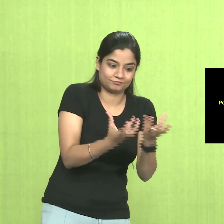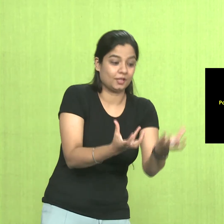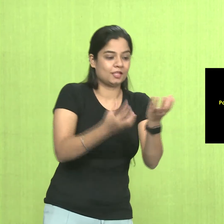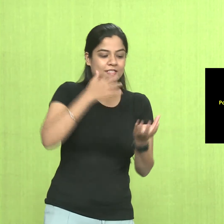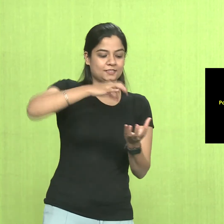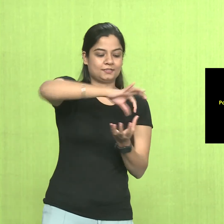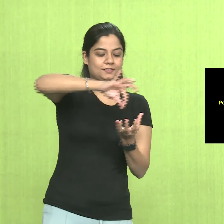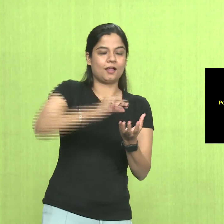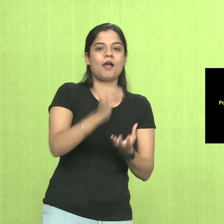of the egg.